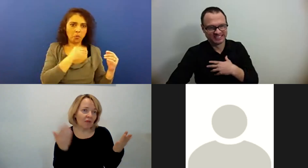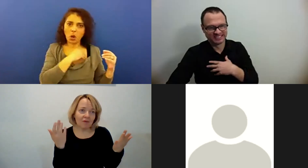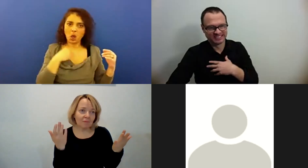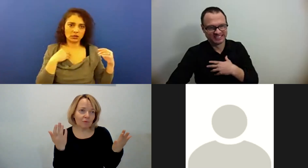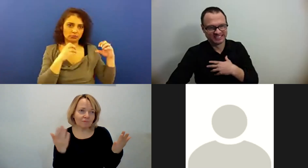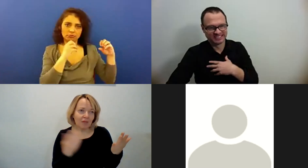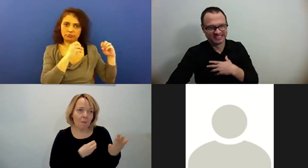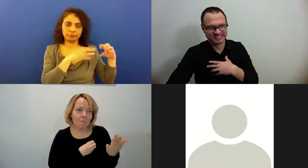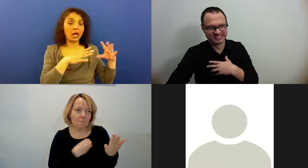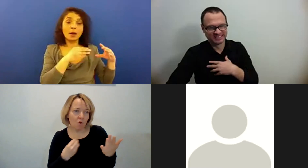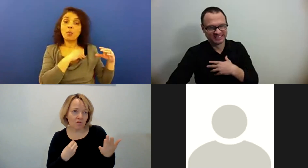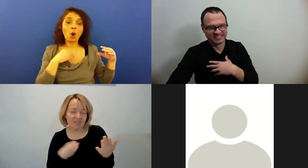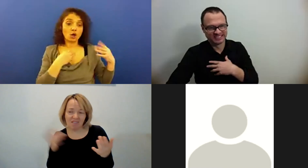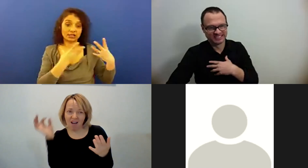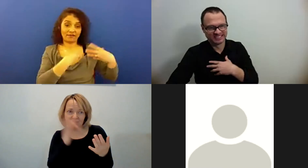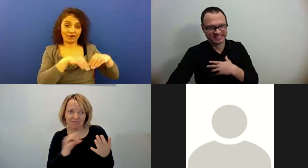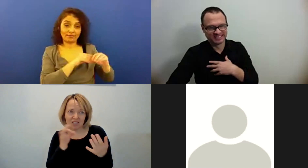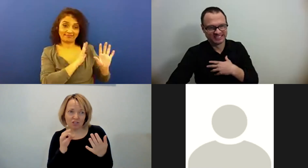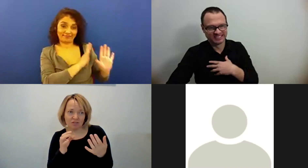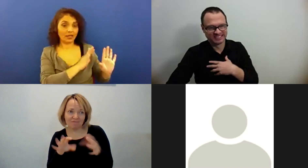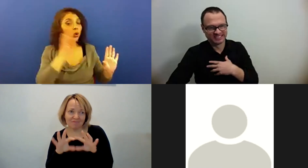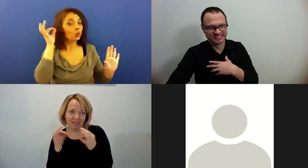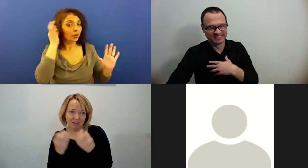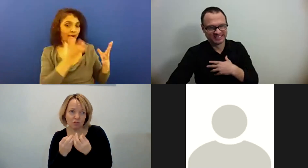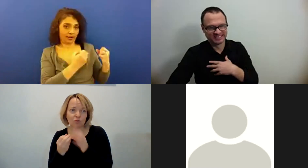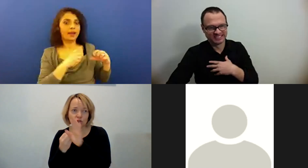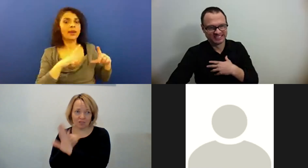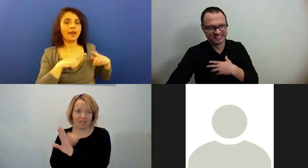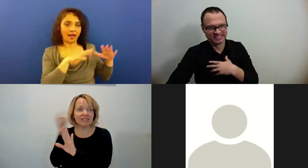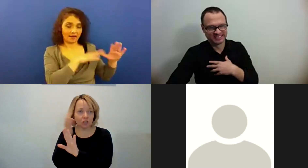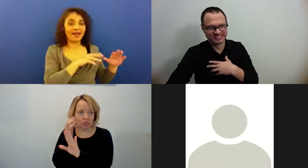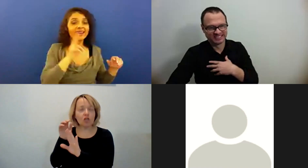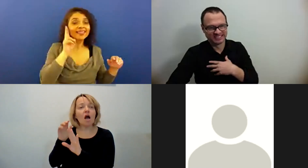Was she able to get educated, to graduate?